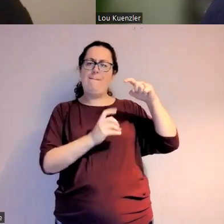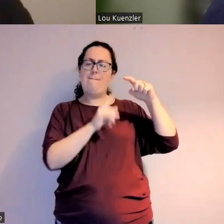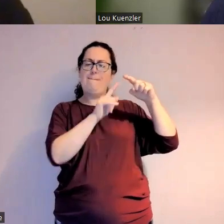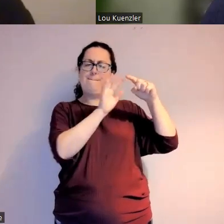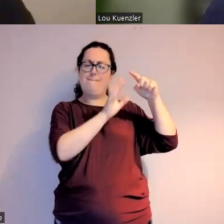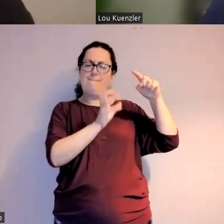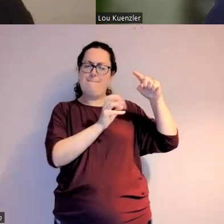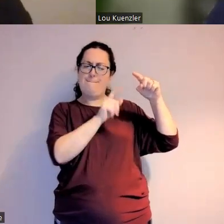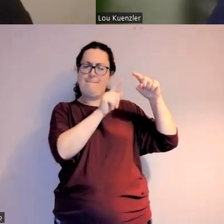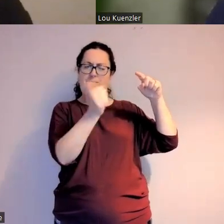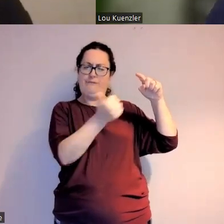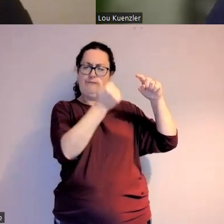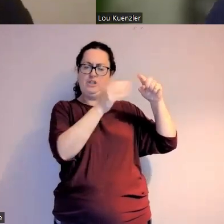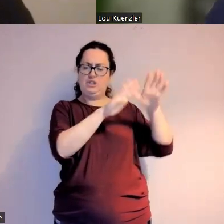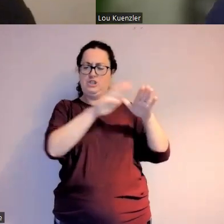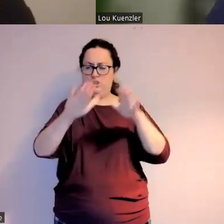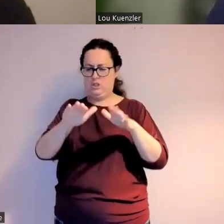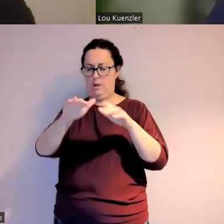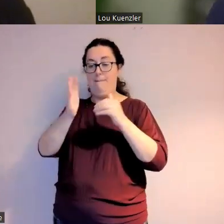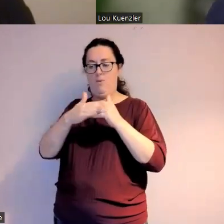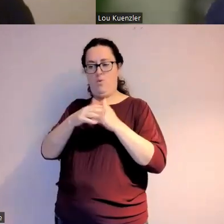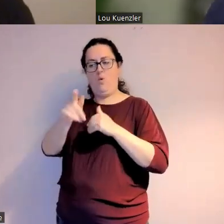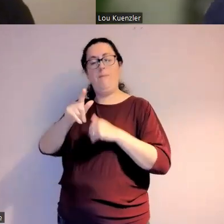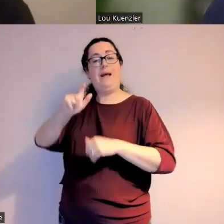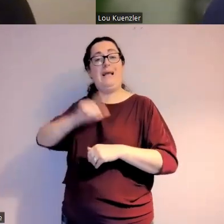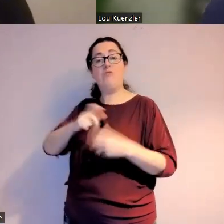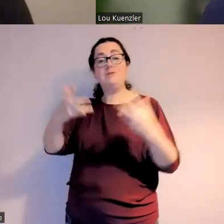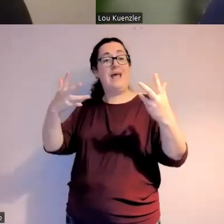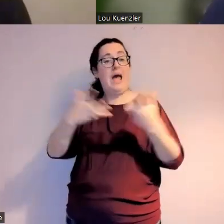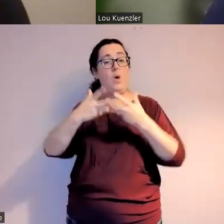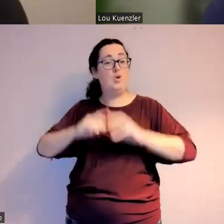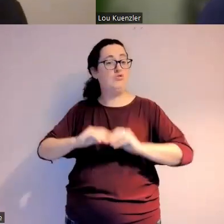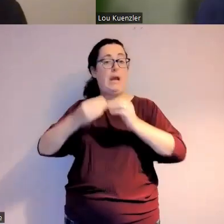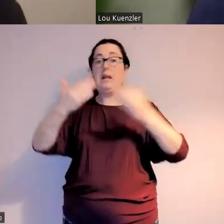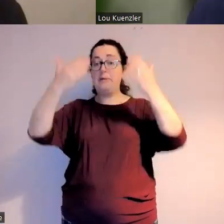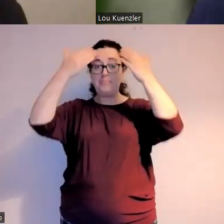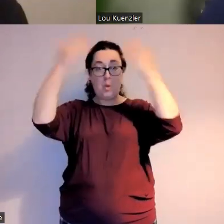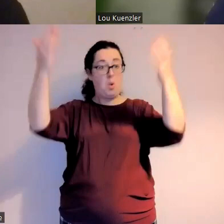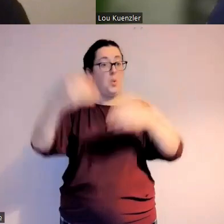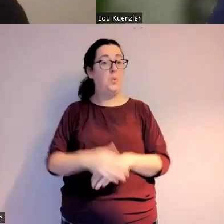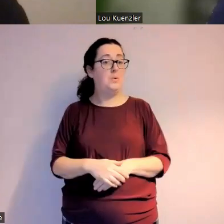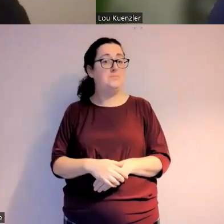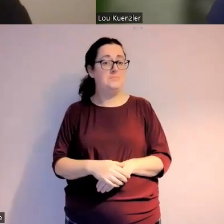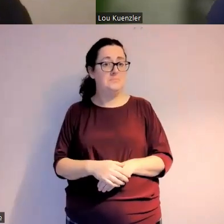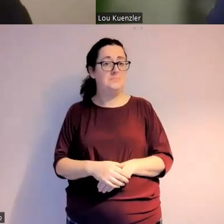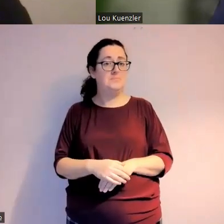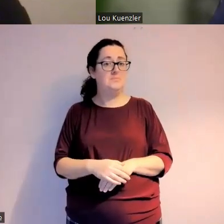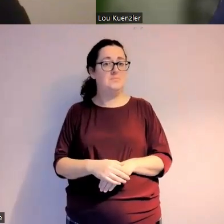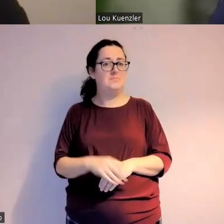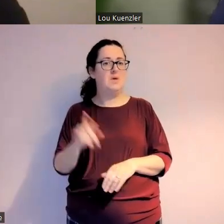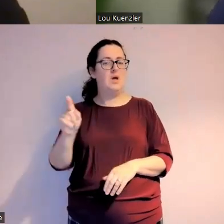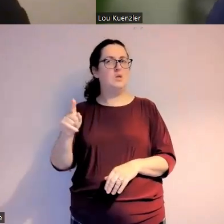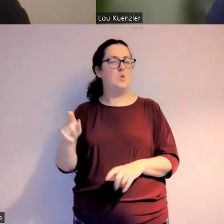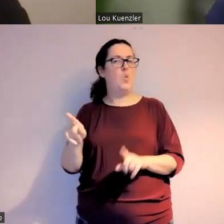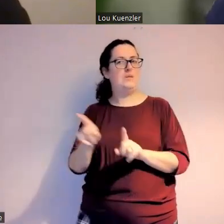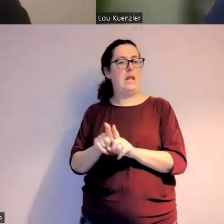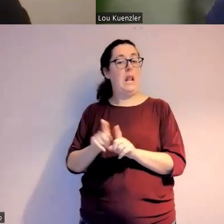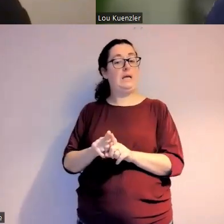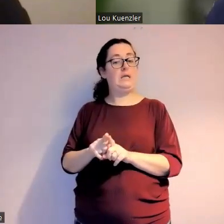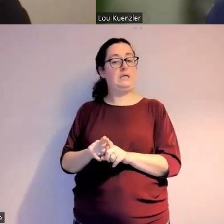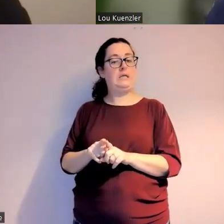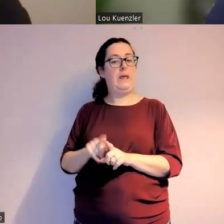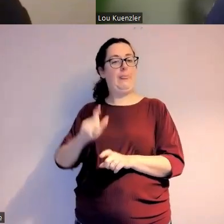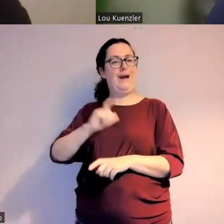not sure how some of these characters came out, Amazing. really. You think so they were sort of pestering you to write a story for